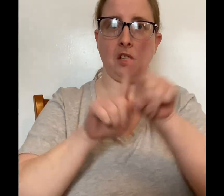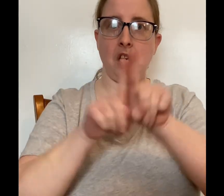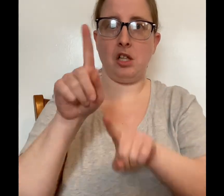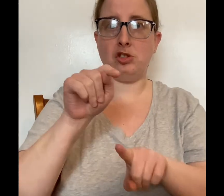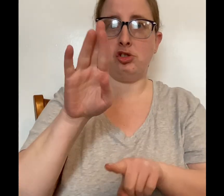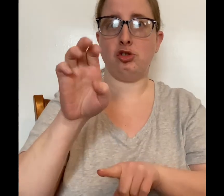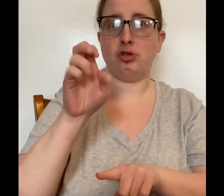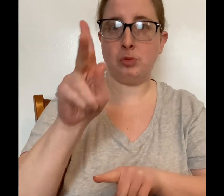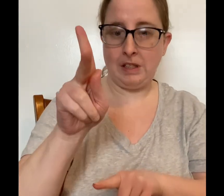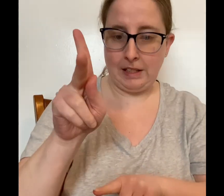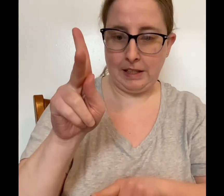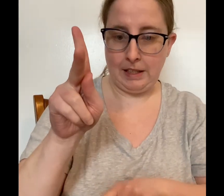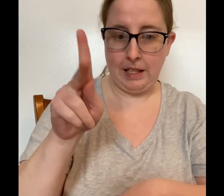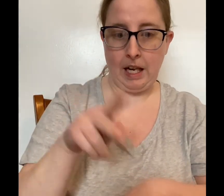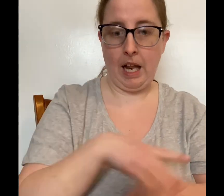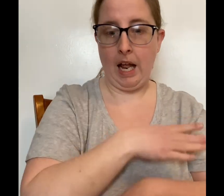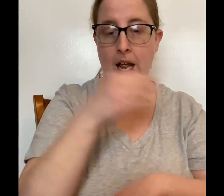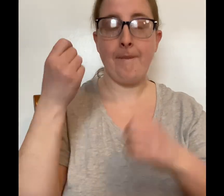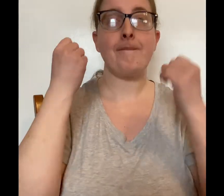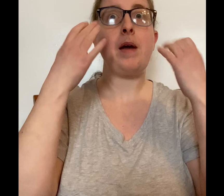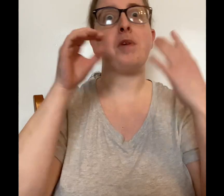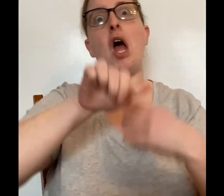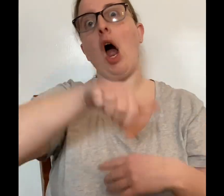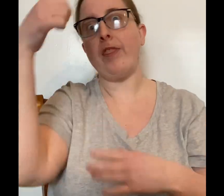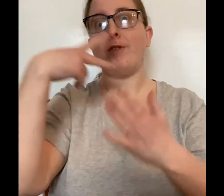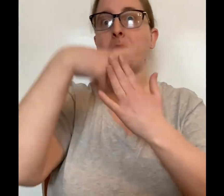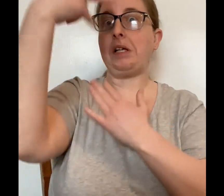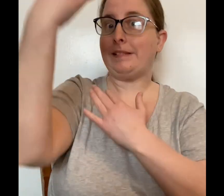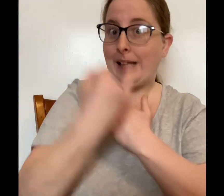on Star Trek and many other projects.